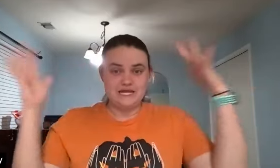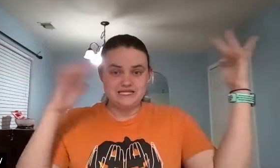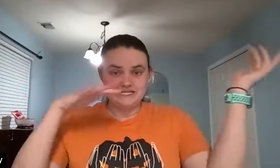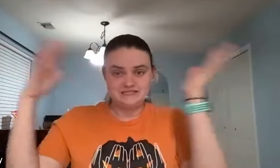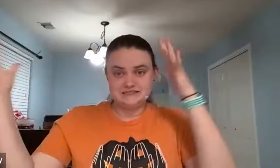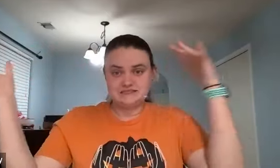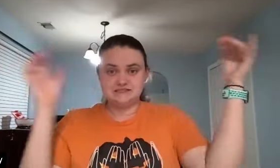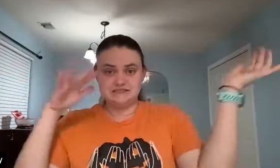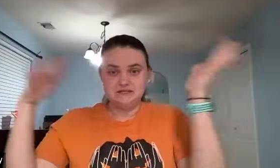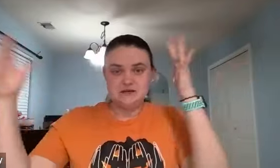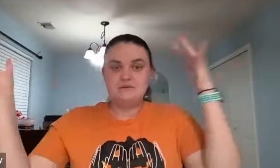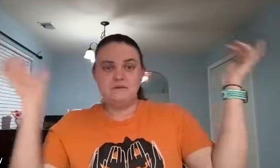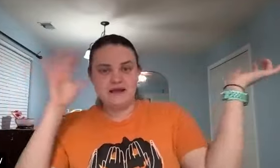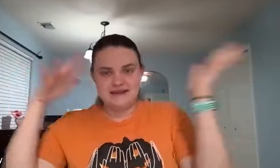wind, wind.